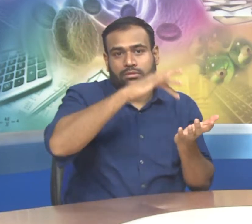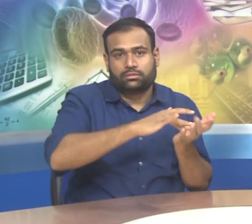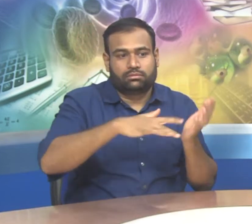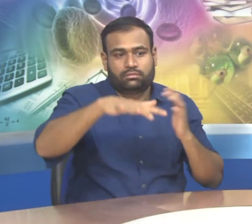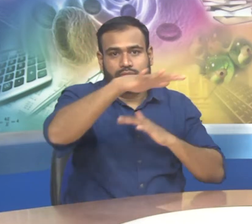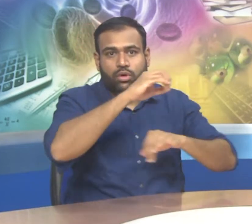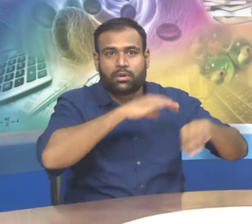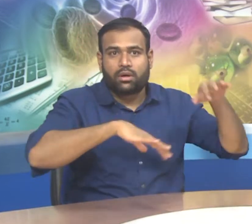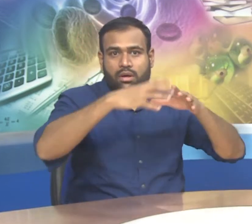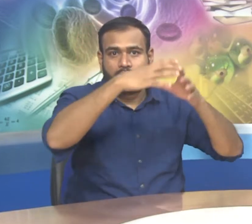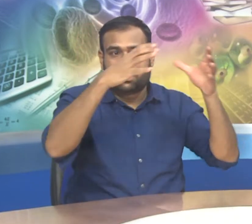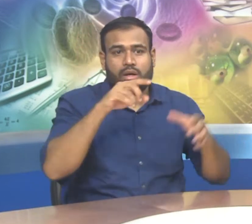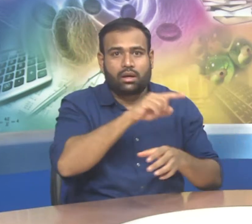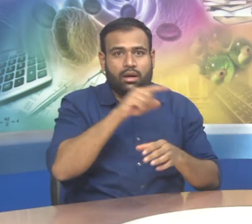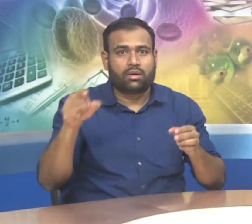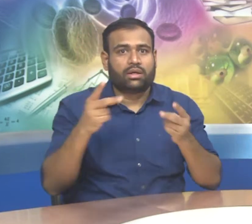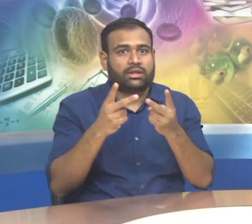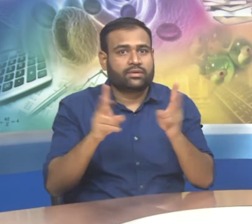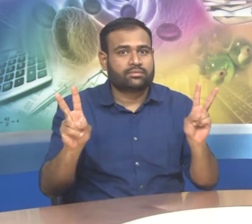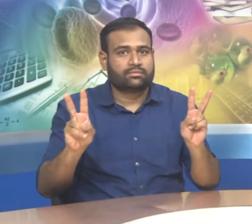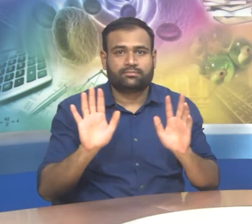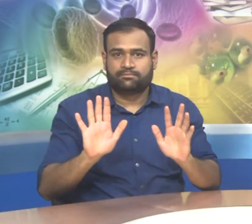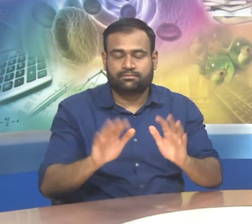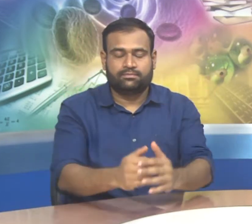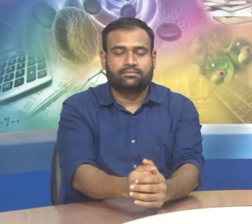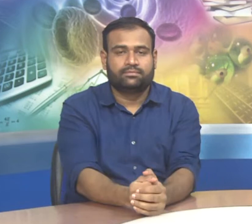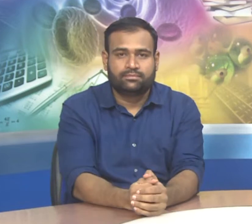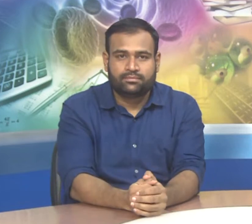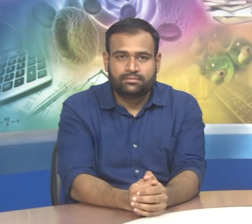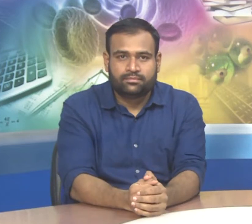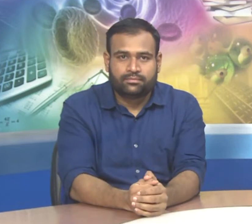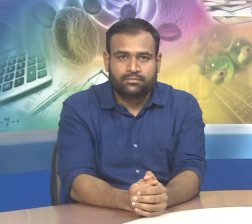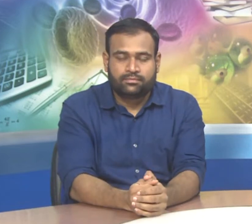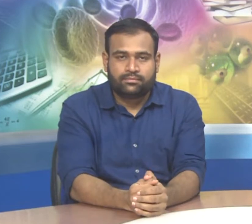and the money lenders, they are the individuals.